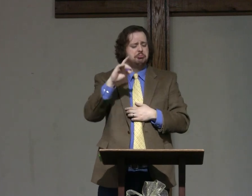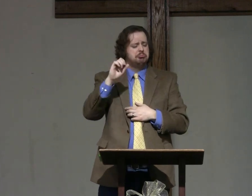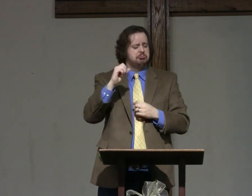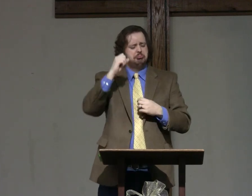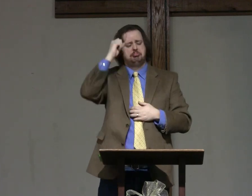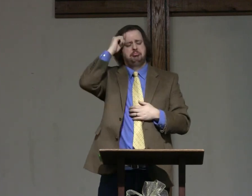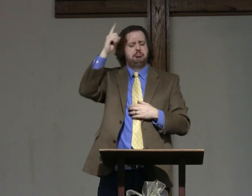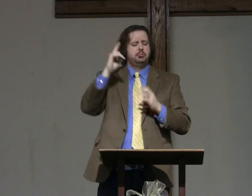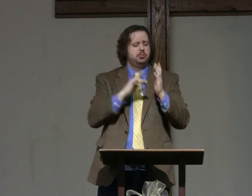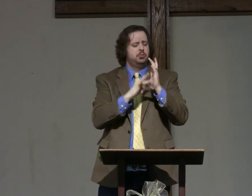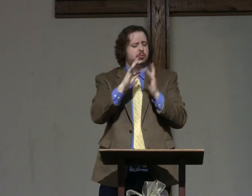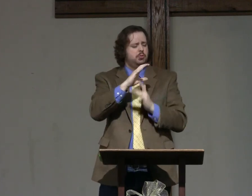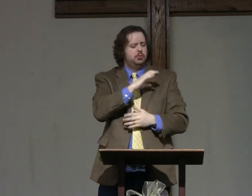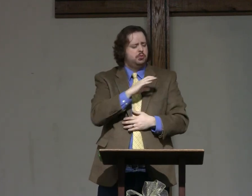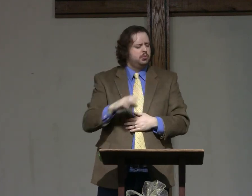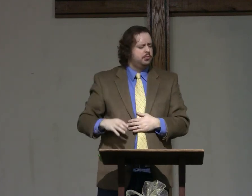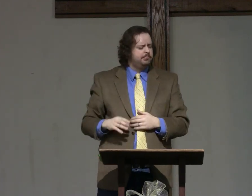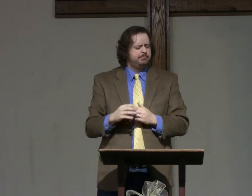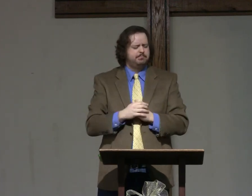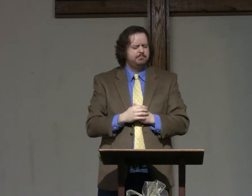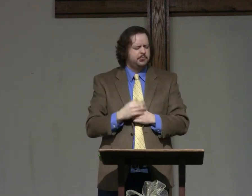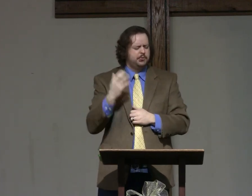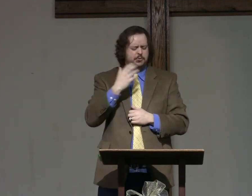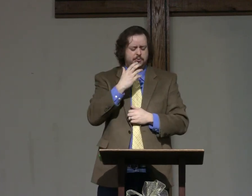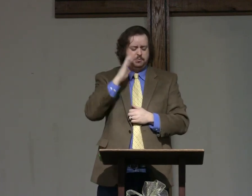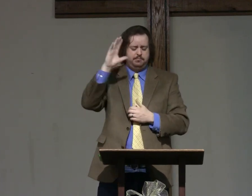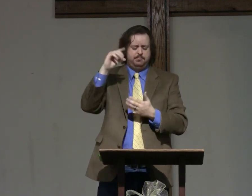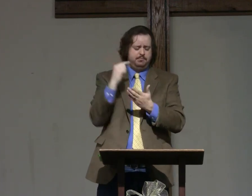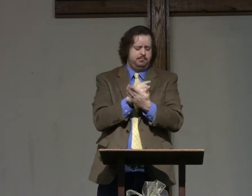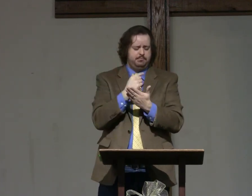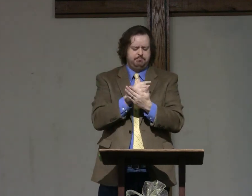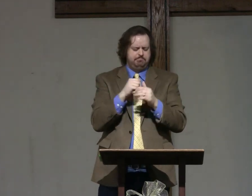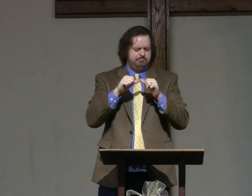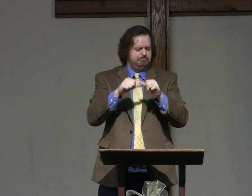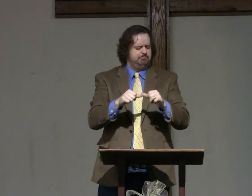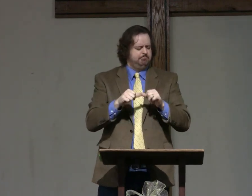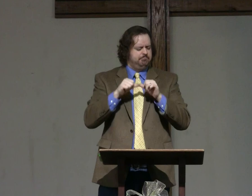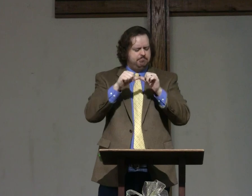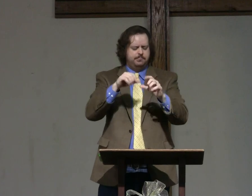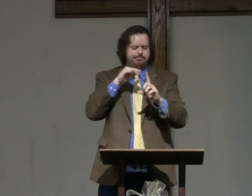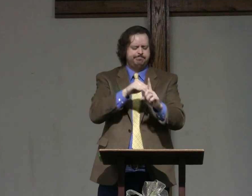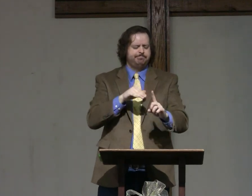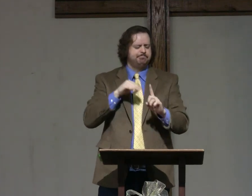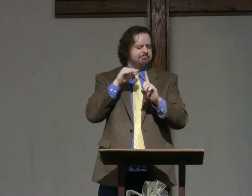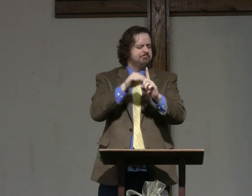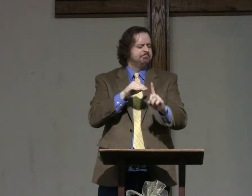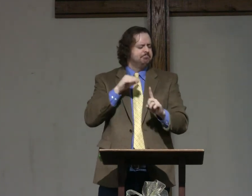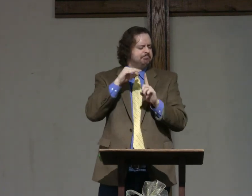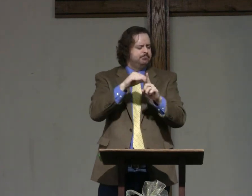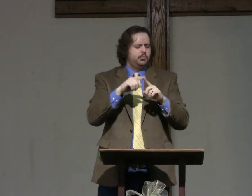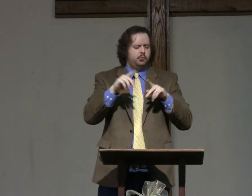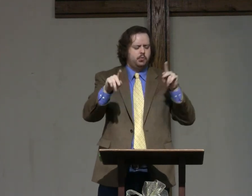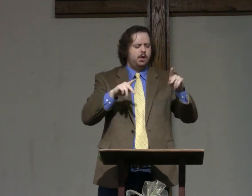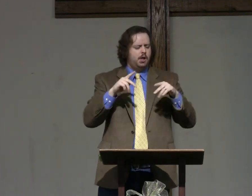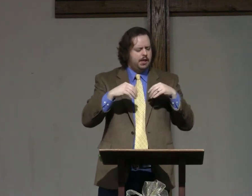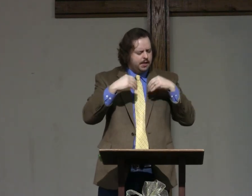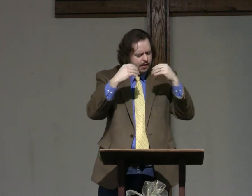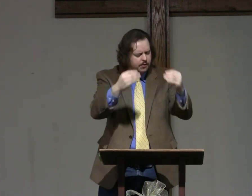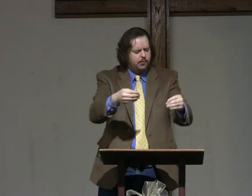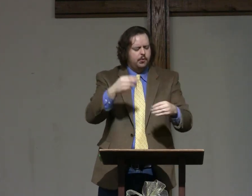our life and our culture, we understand Jesus Christ. Help us to continue to remind people